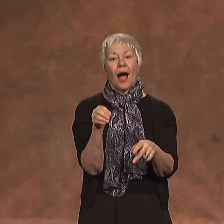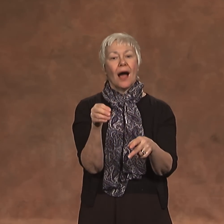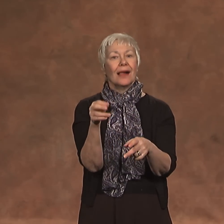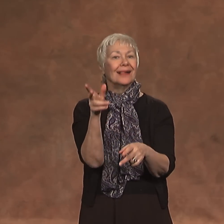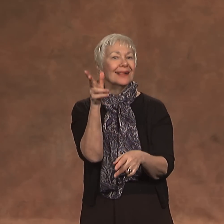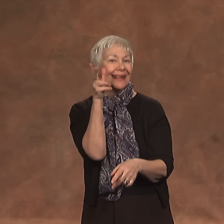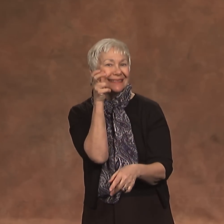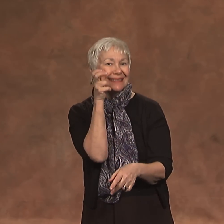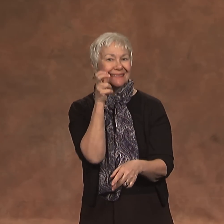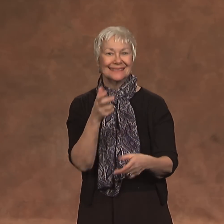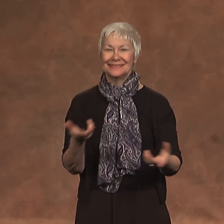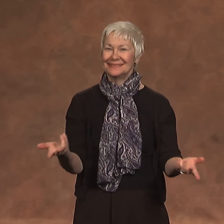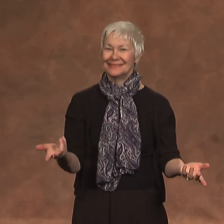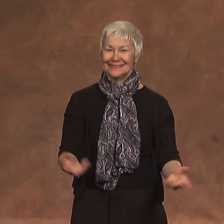are accessing their lessons.